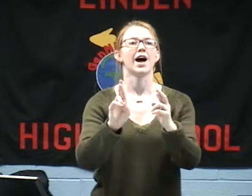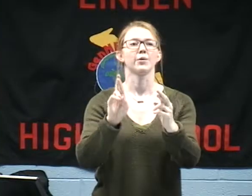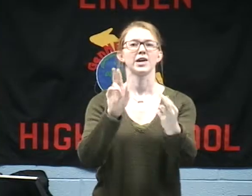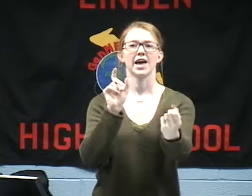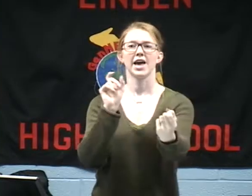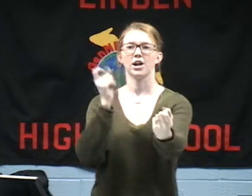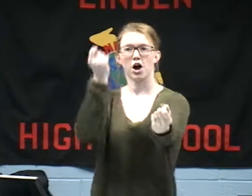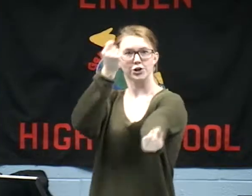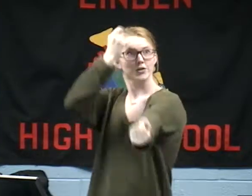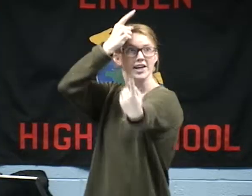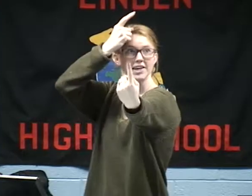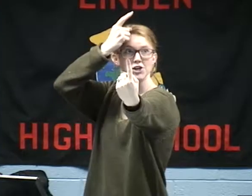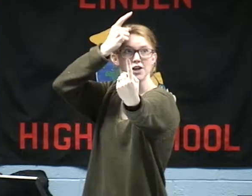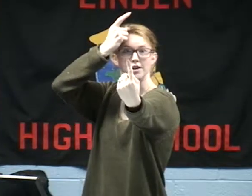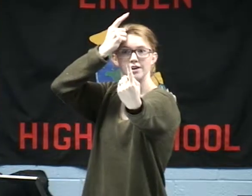We can understand each other.